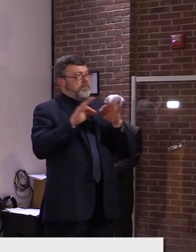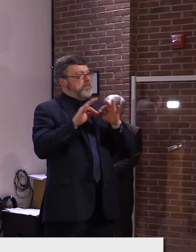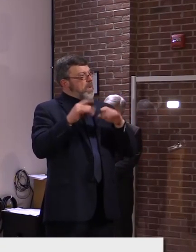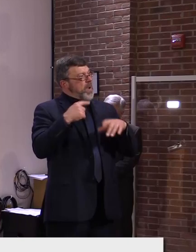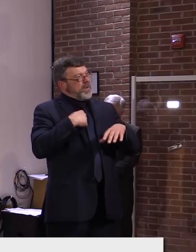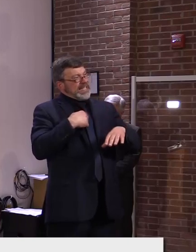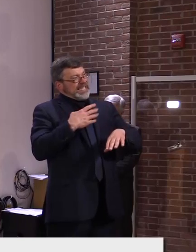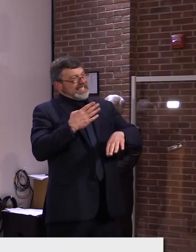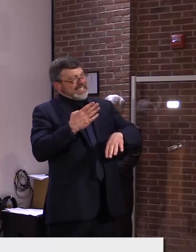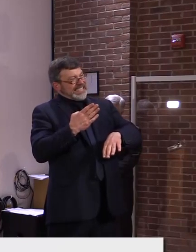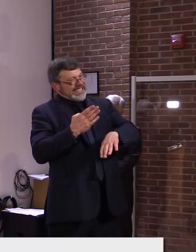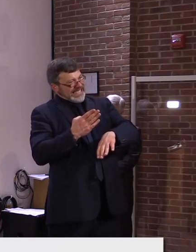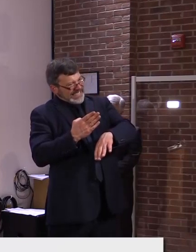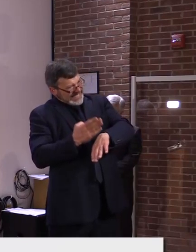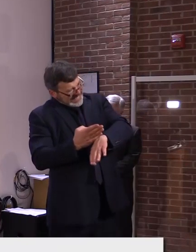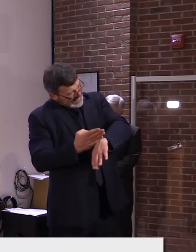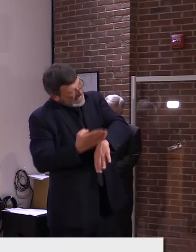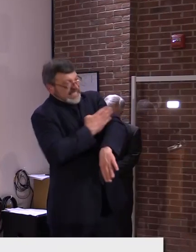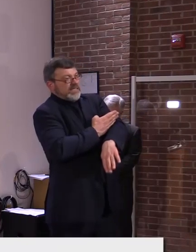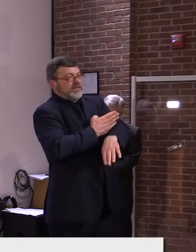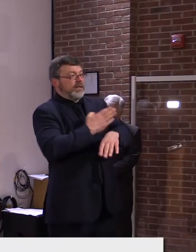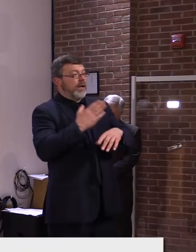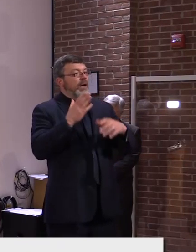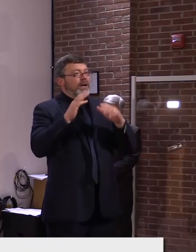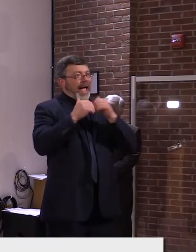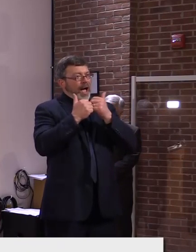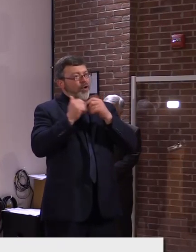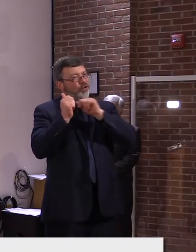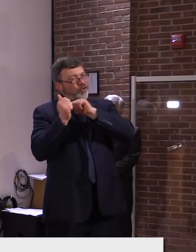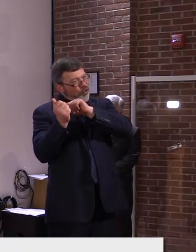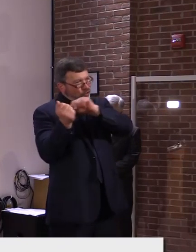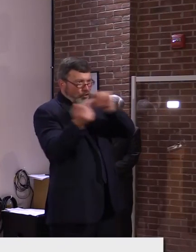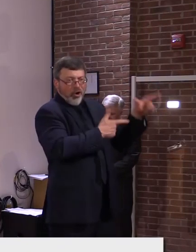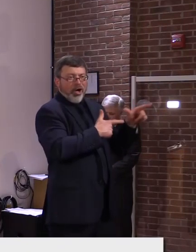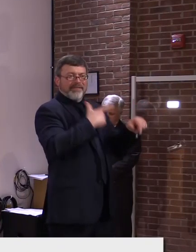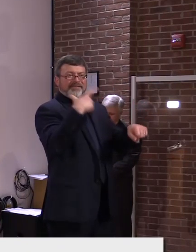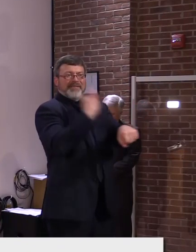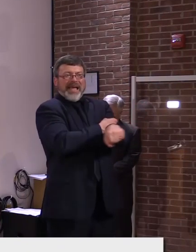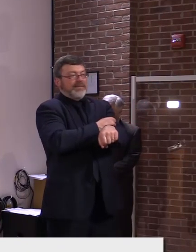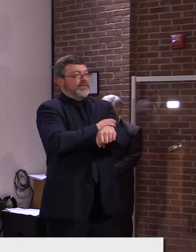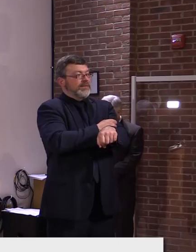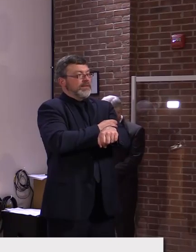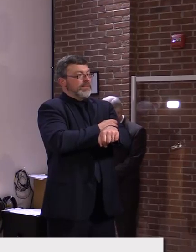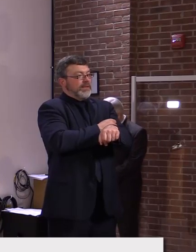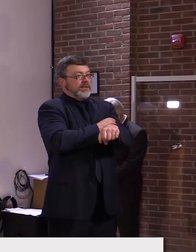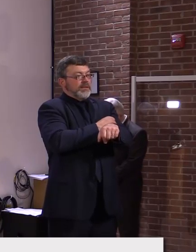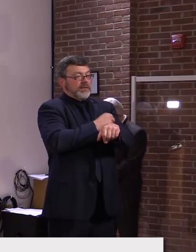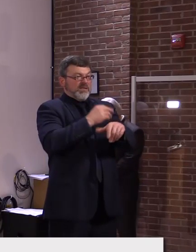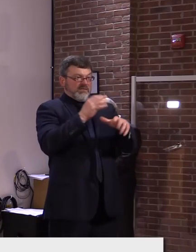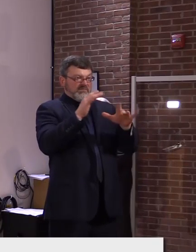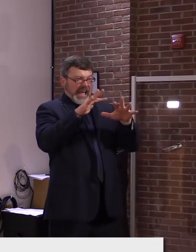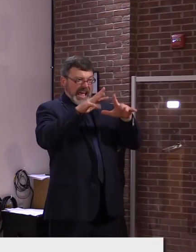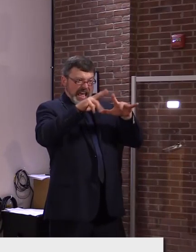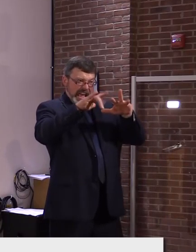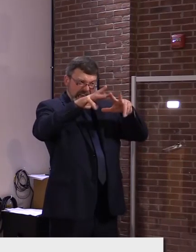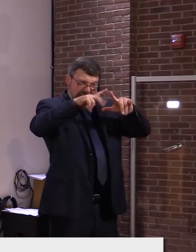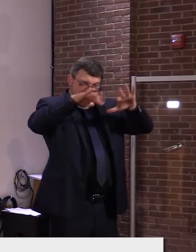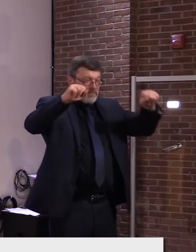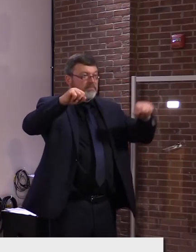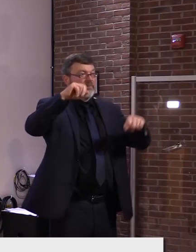the virus, not in a piecemeal fashion, but really aggressively provide vaccine as widely as